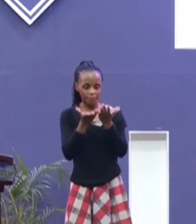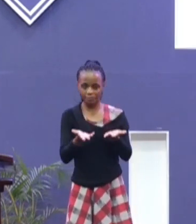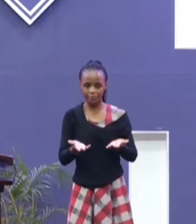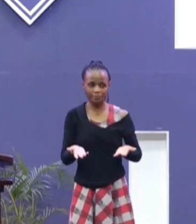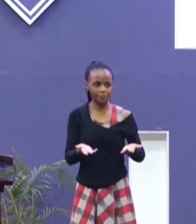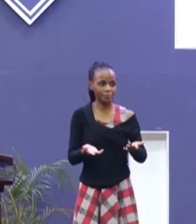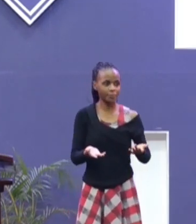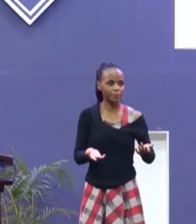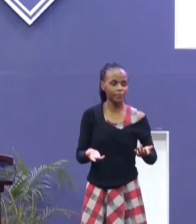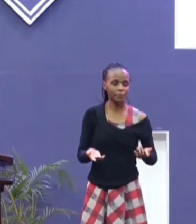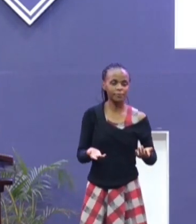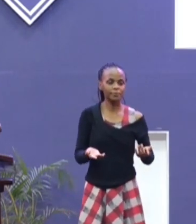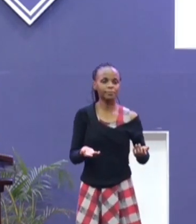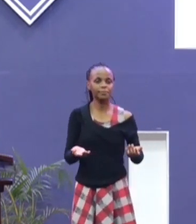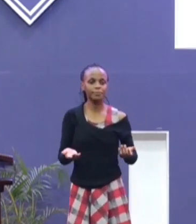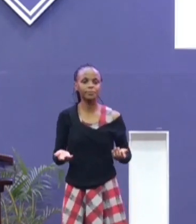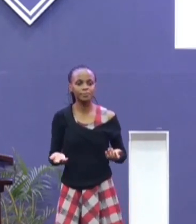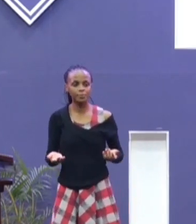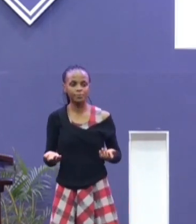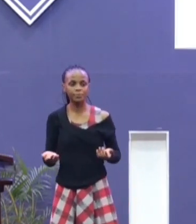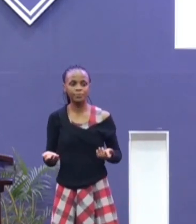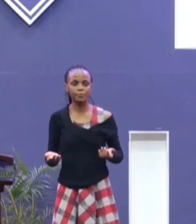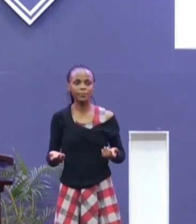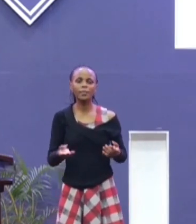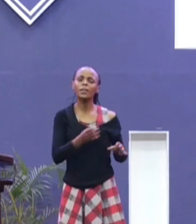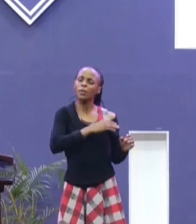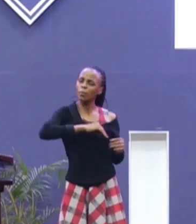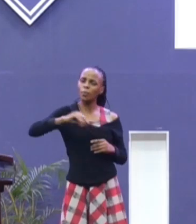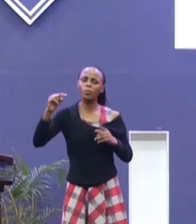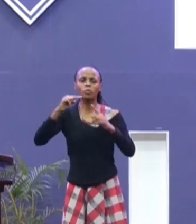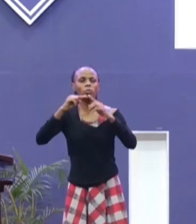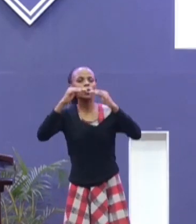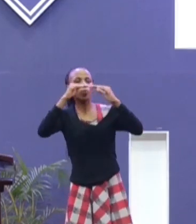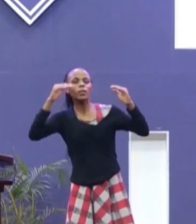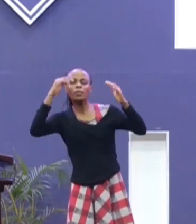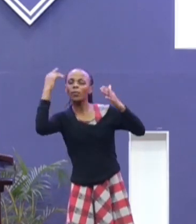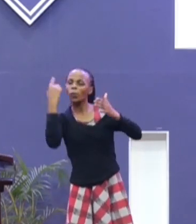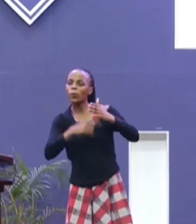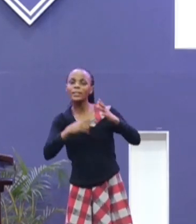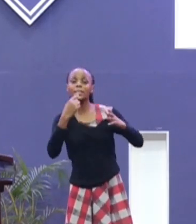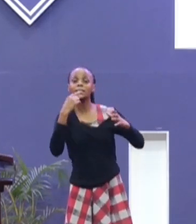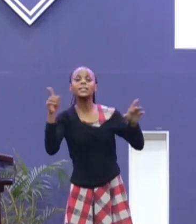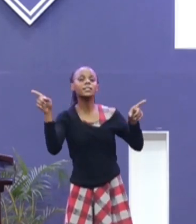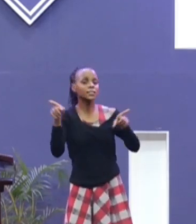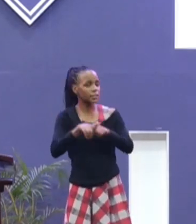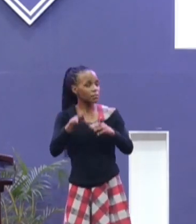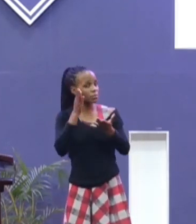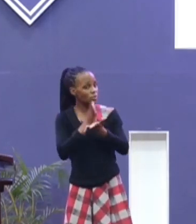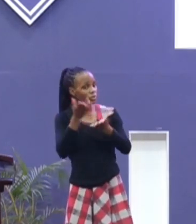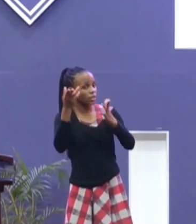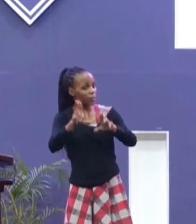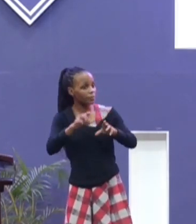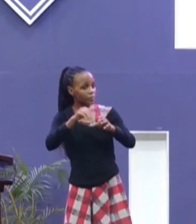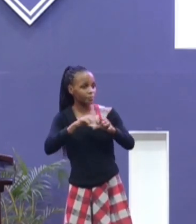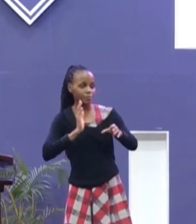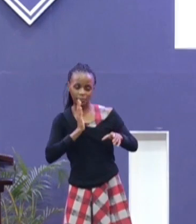obulamu. When we get to a level to a level whereby what it says is a reality of our lives. Bwe tutuuka ku